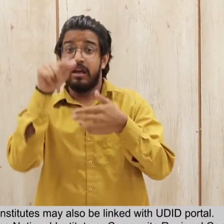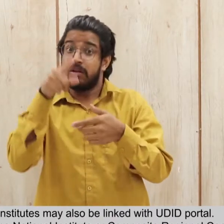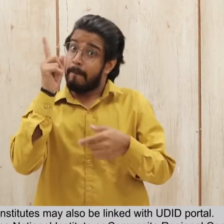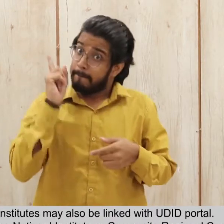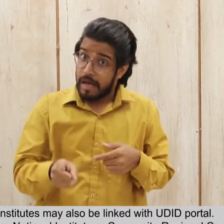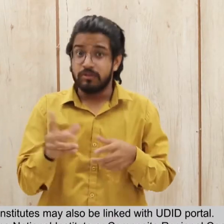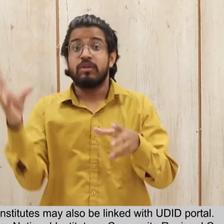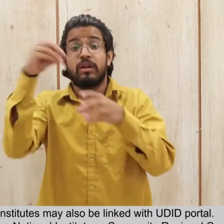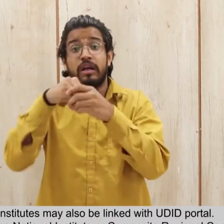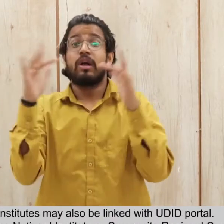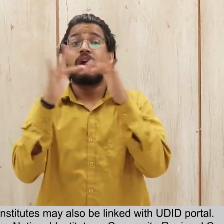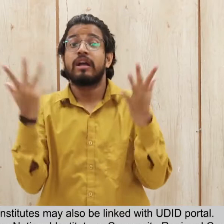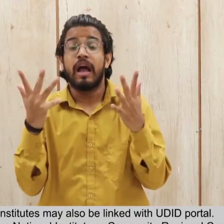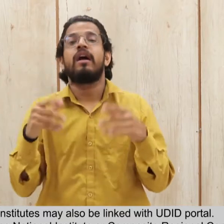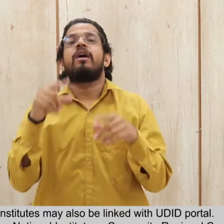linked with UDID portal.